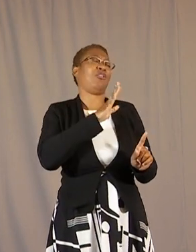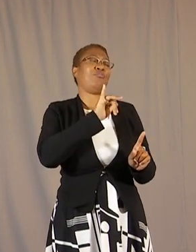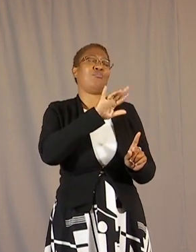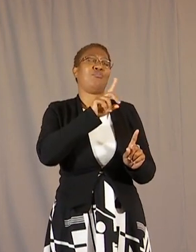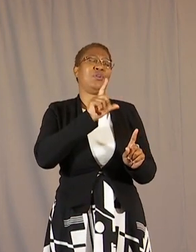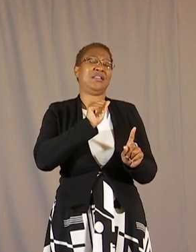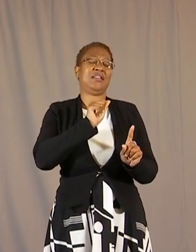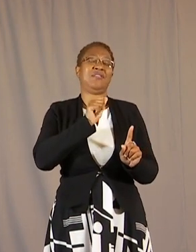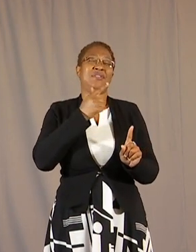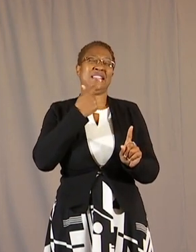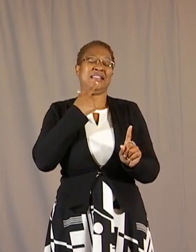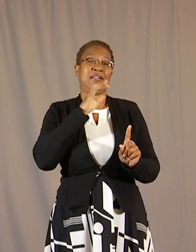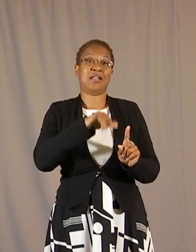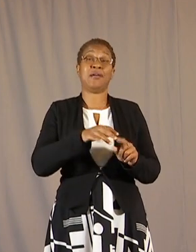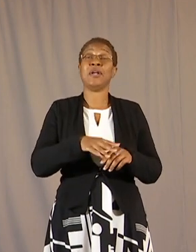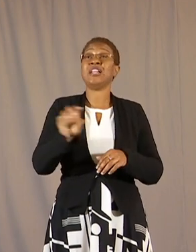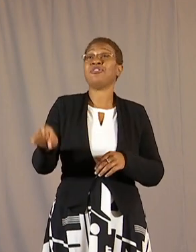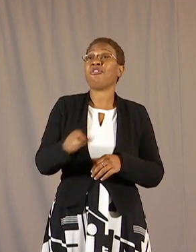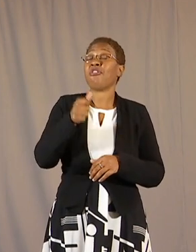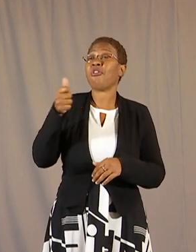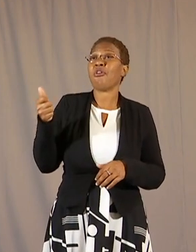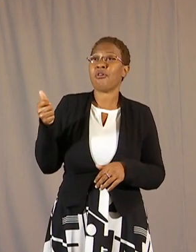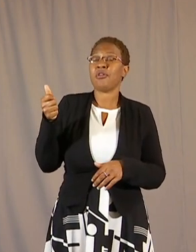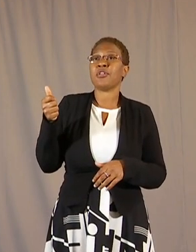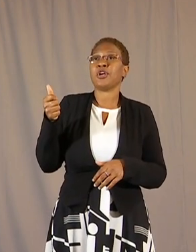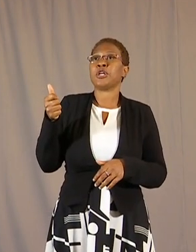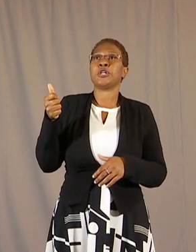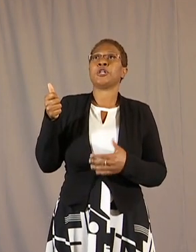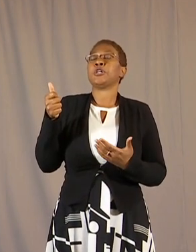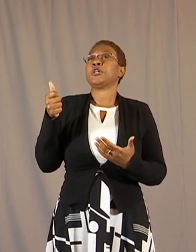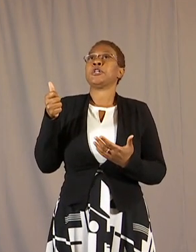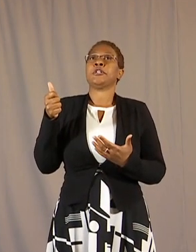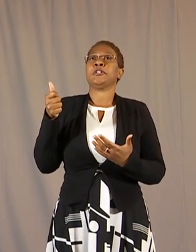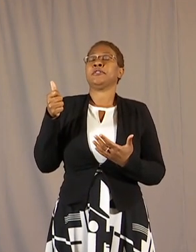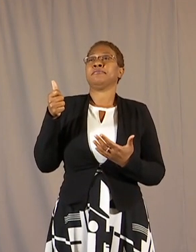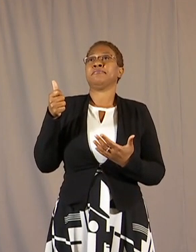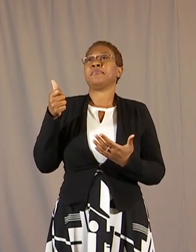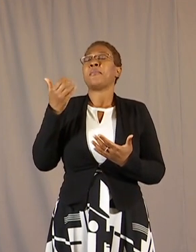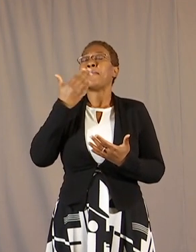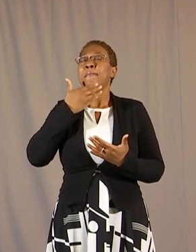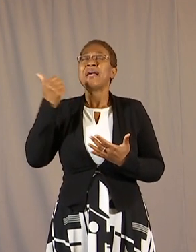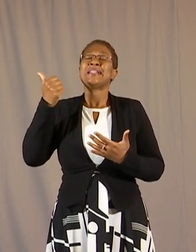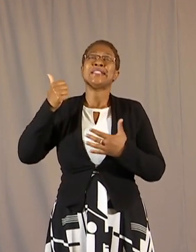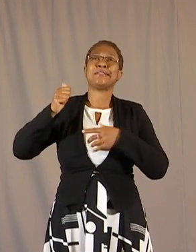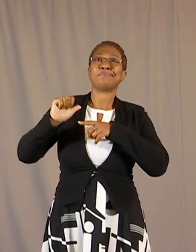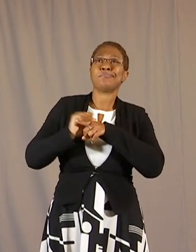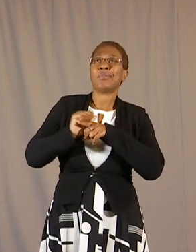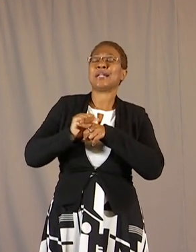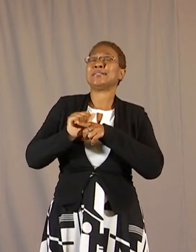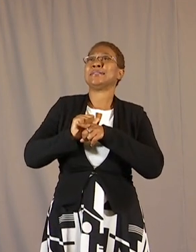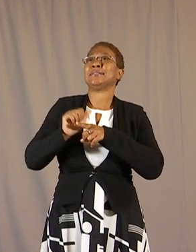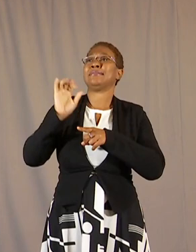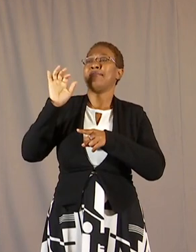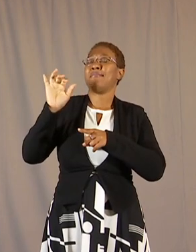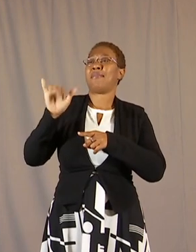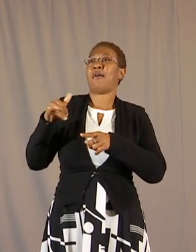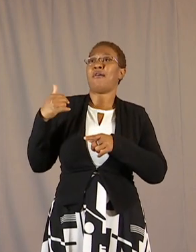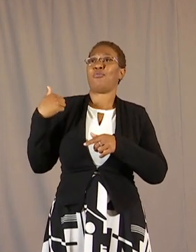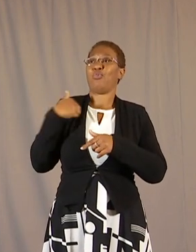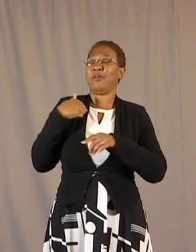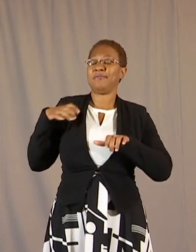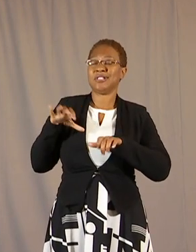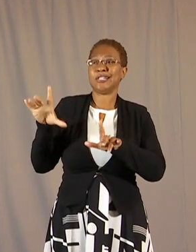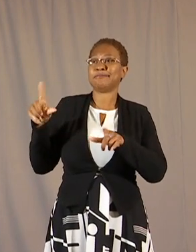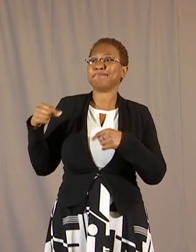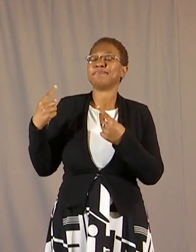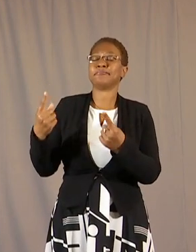there any other tangible best practice that you would like to highlight, understanding that, as Robert